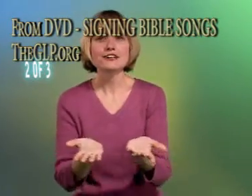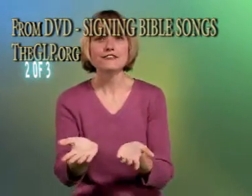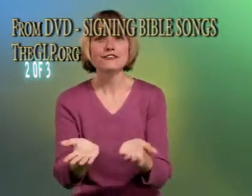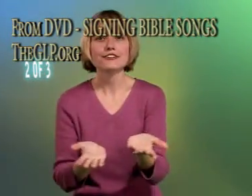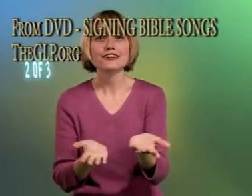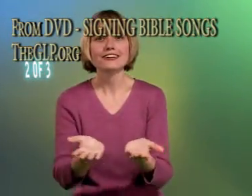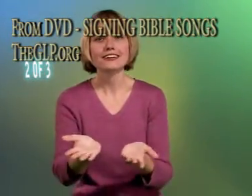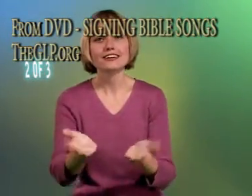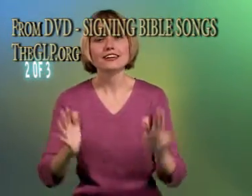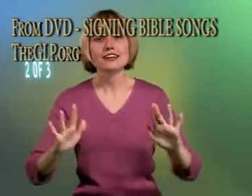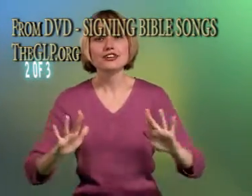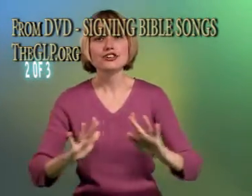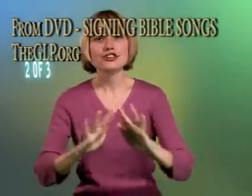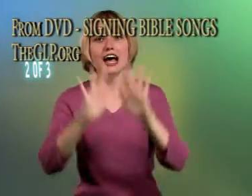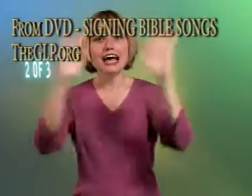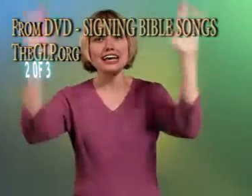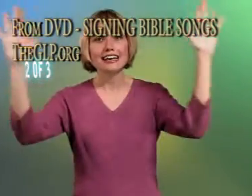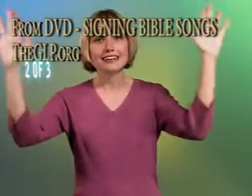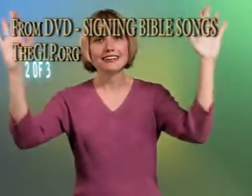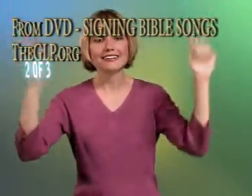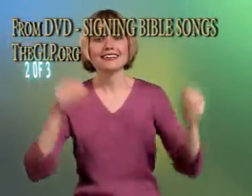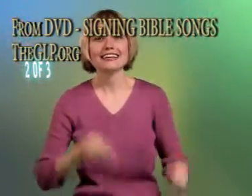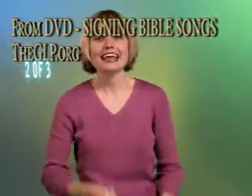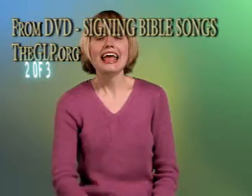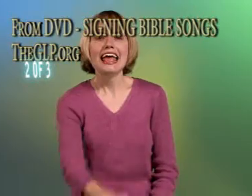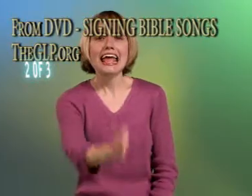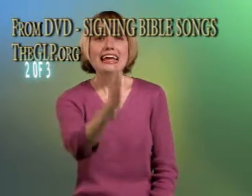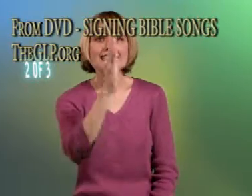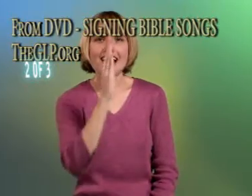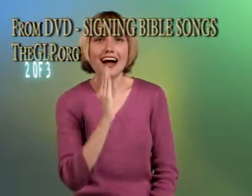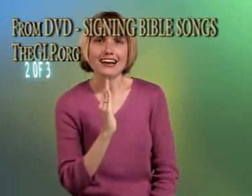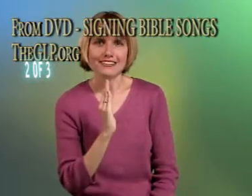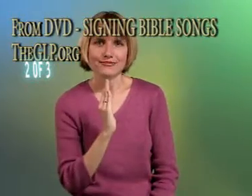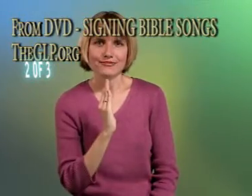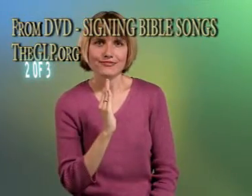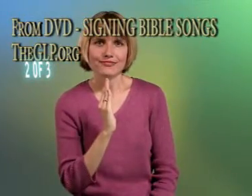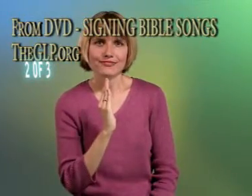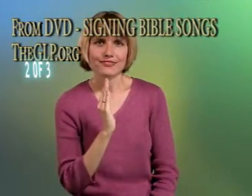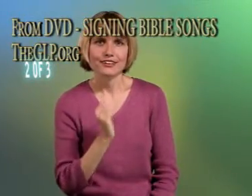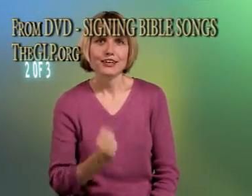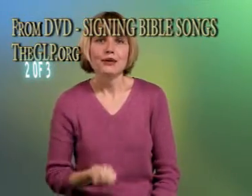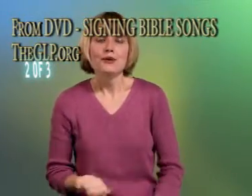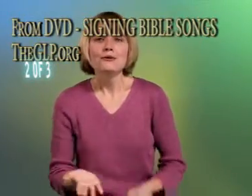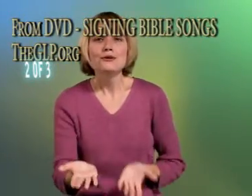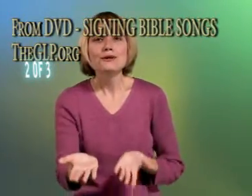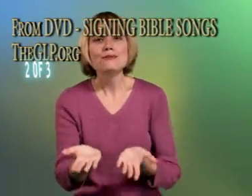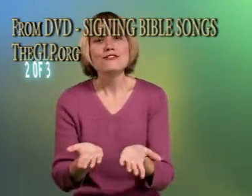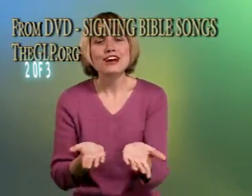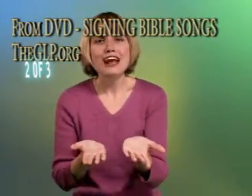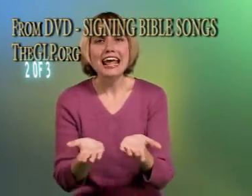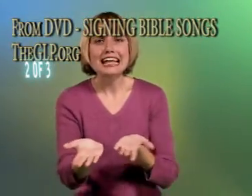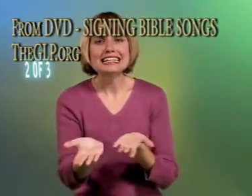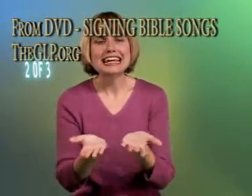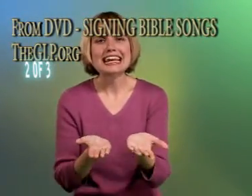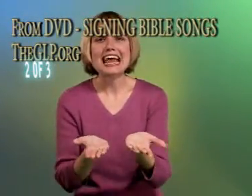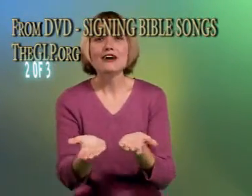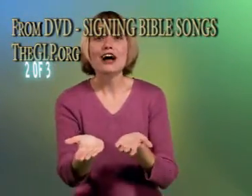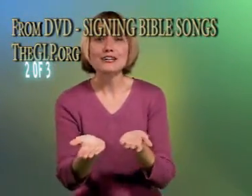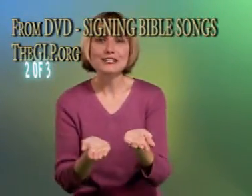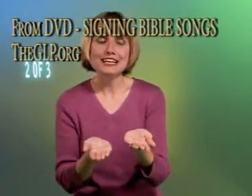serve, shine, and God. We will be moving our hands in and out alternately